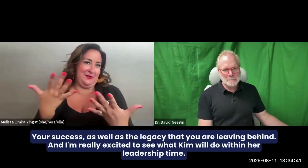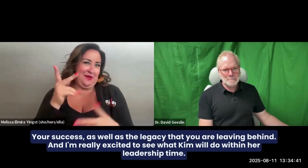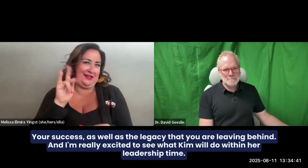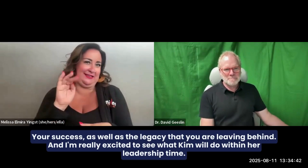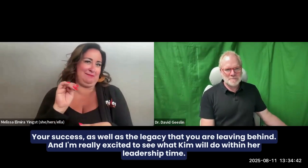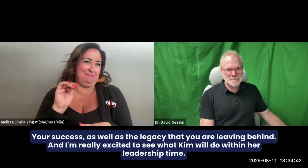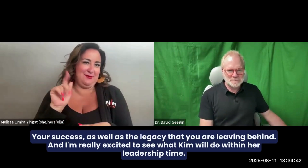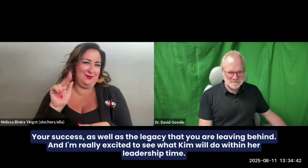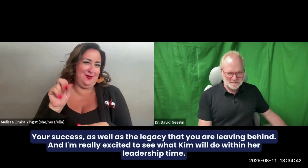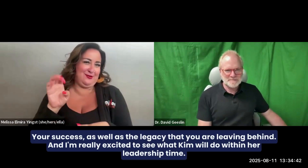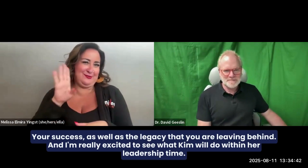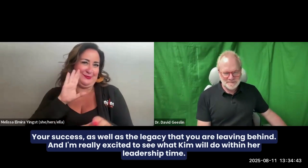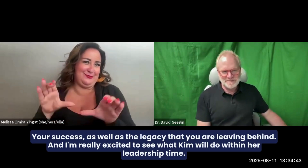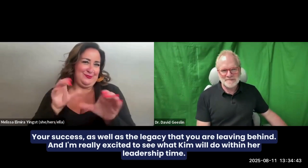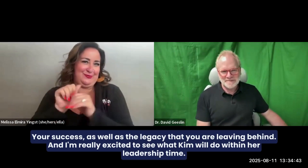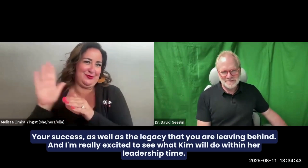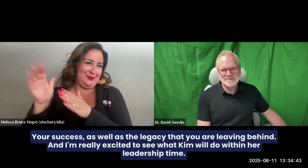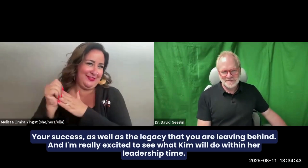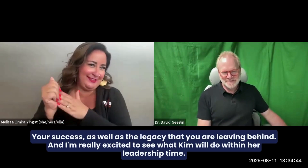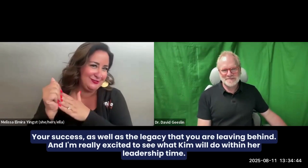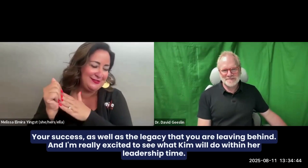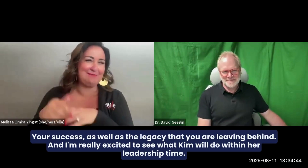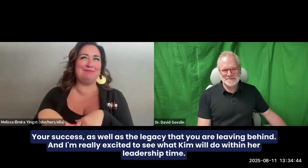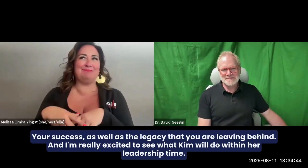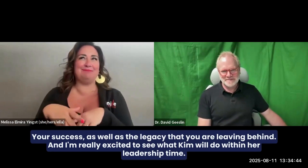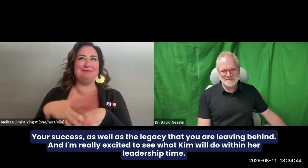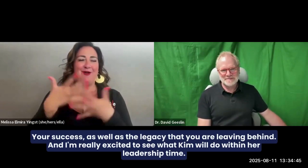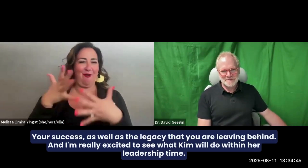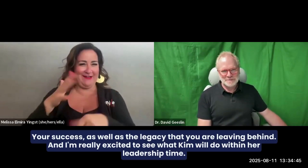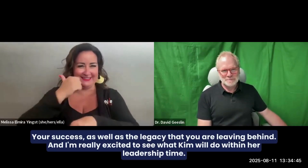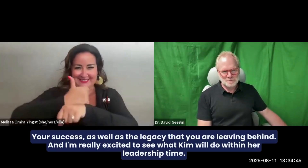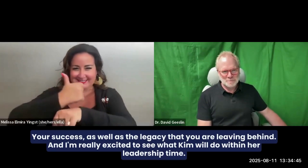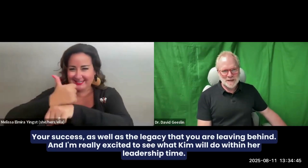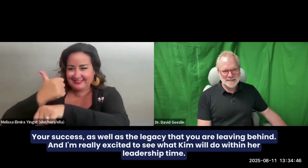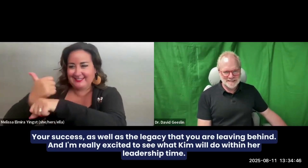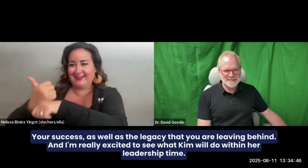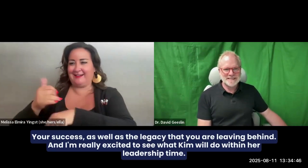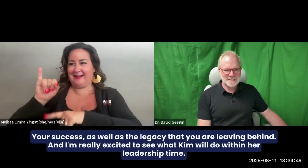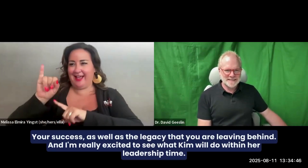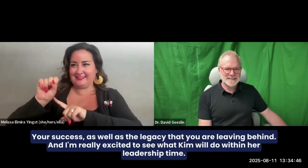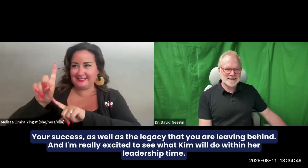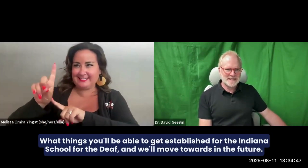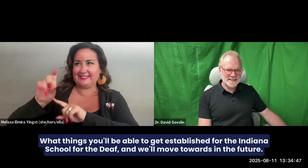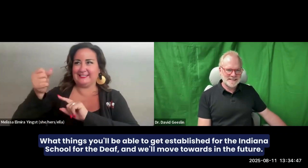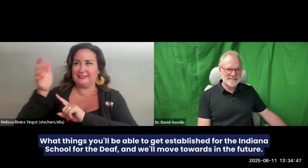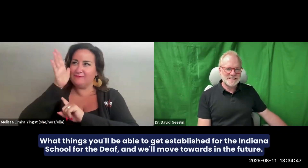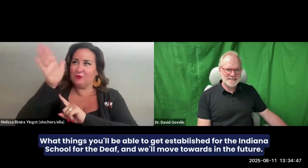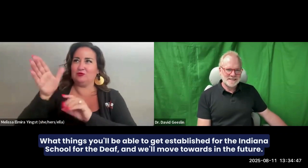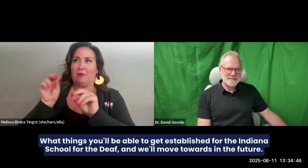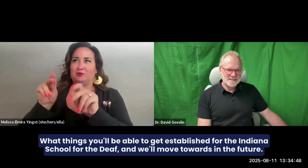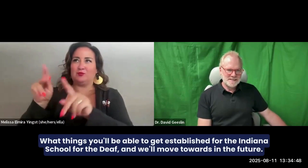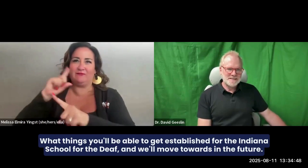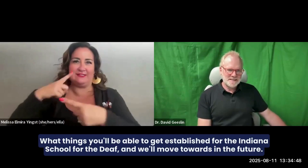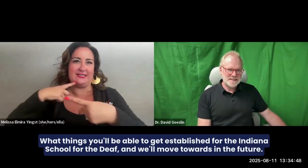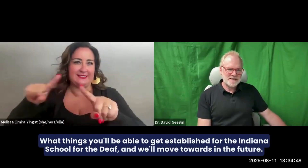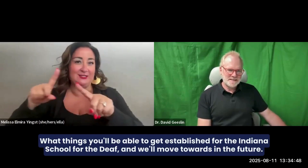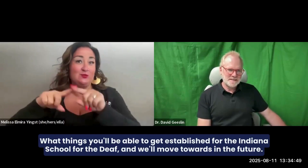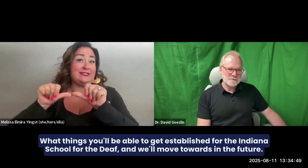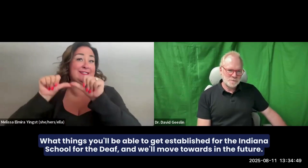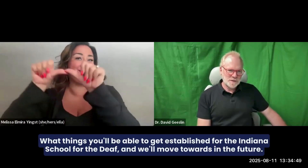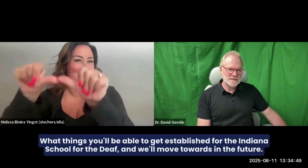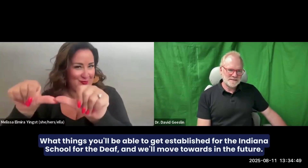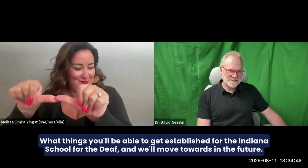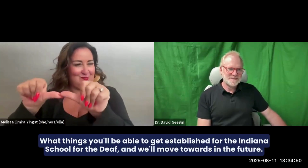leaving behind. And I'm really excited to see what Kim will do within her leadership time, what things she'll be able to